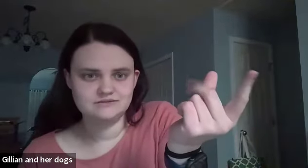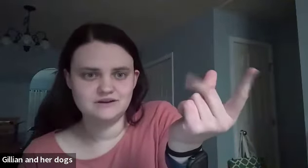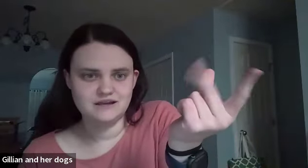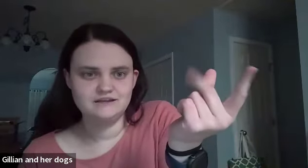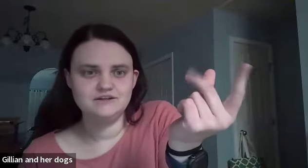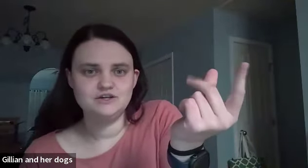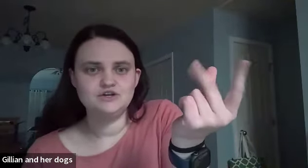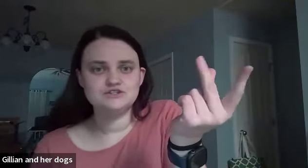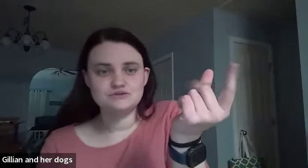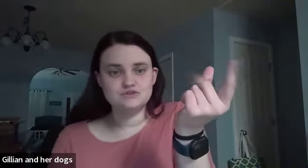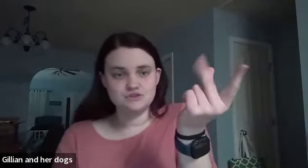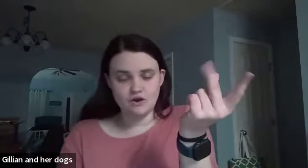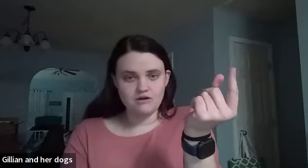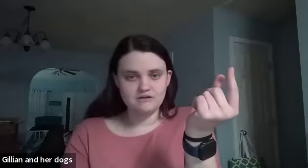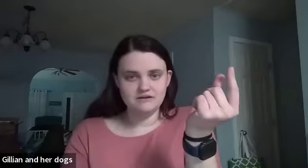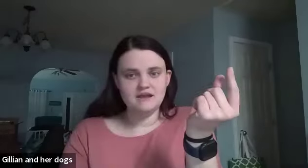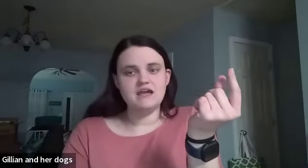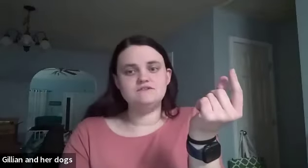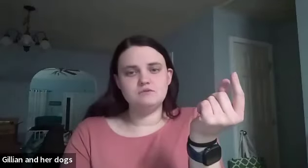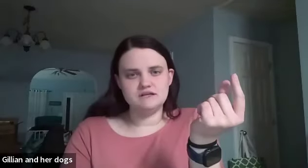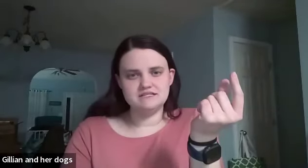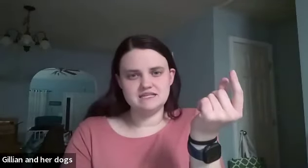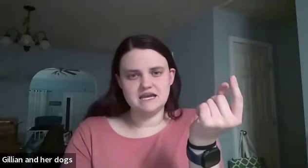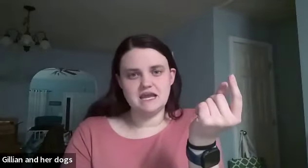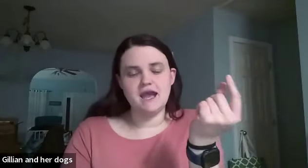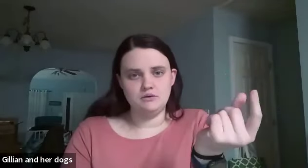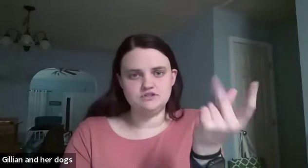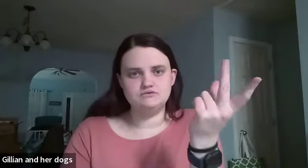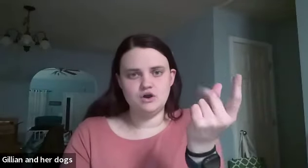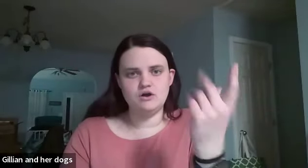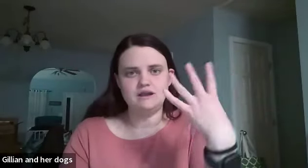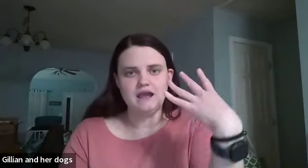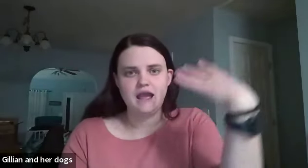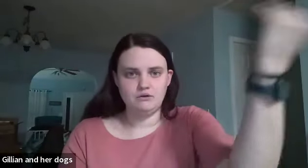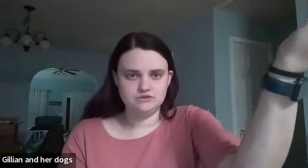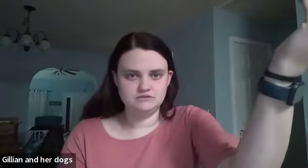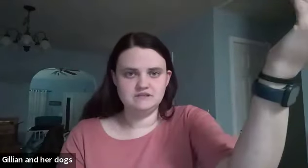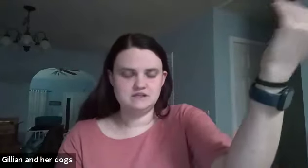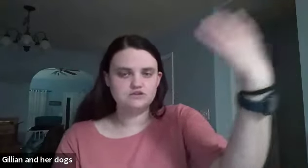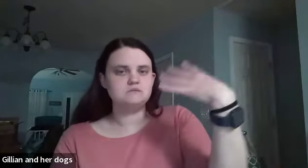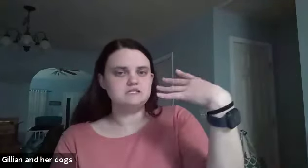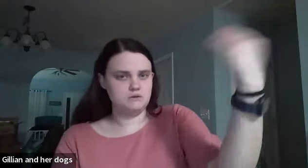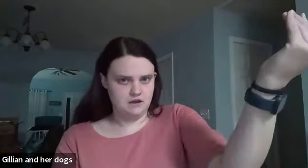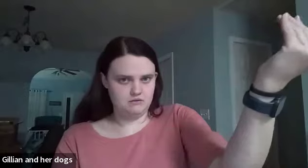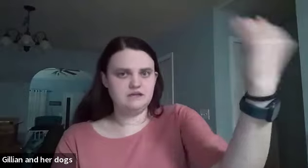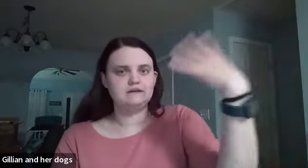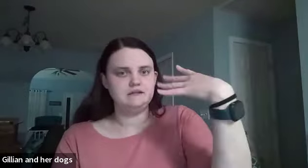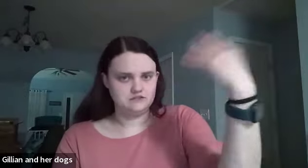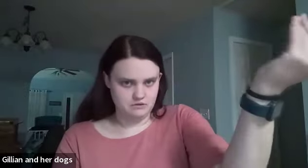all right? So dog, and if you wanted to say out, so dog out. This also means going out, like needs to go